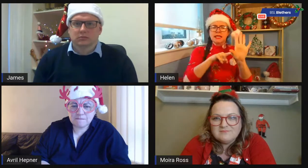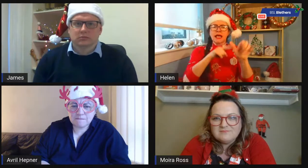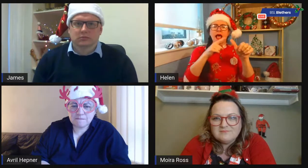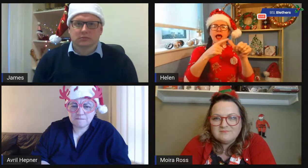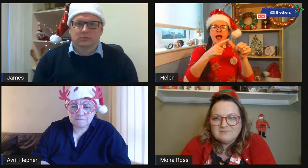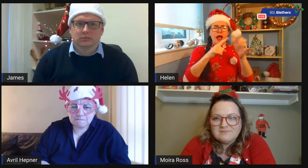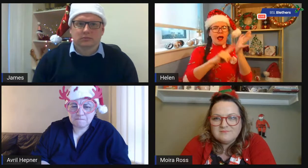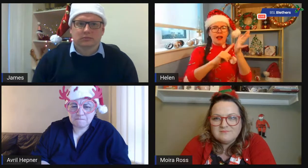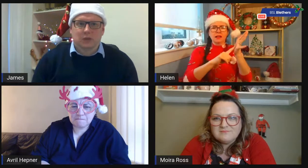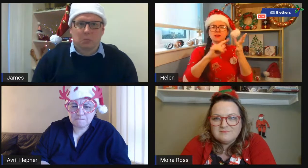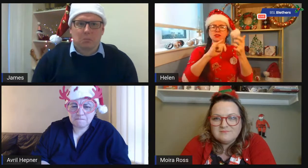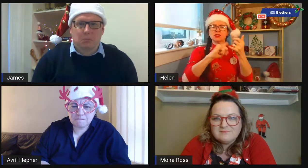see